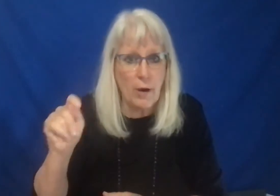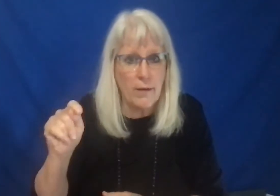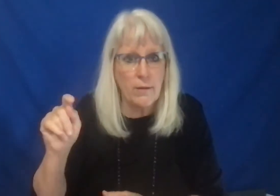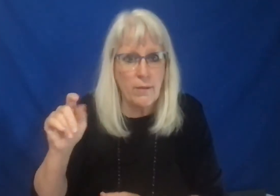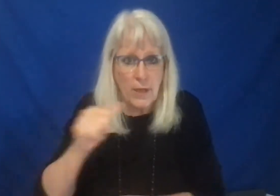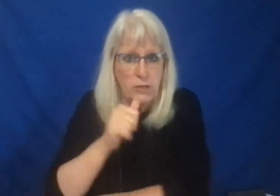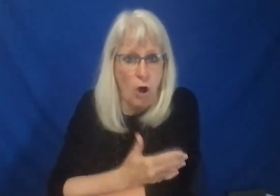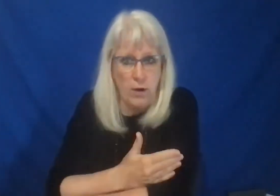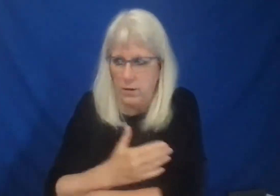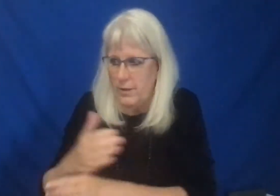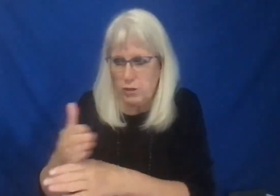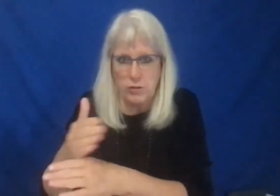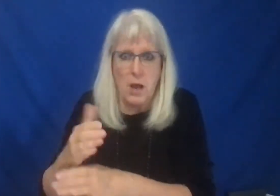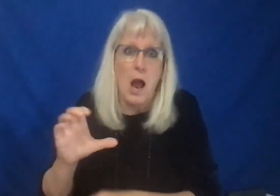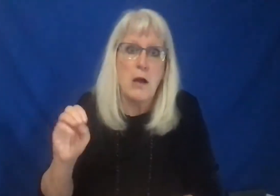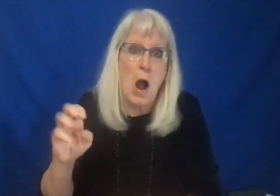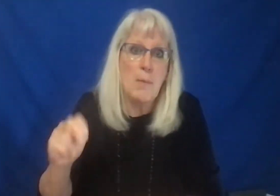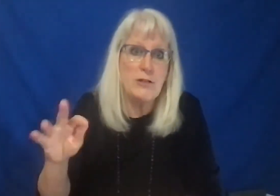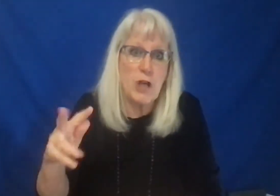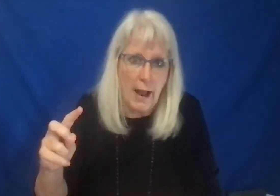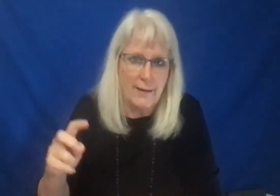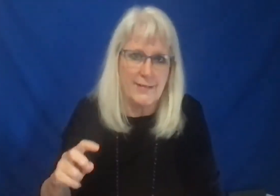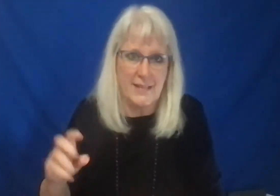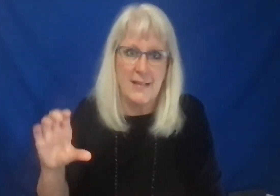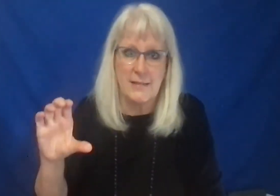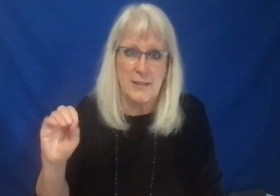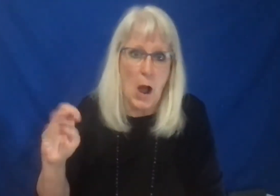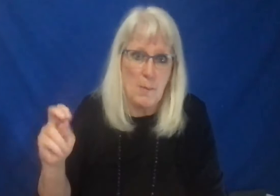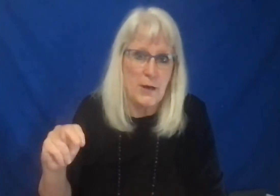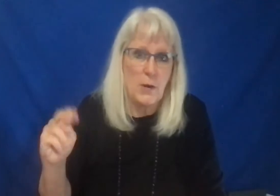child. And it's very easy for me to not participate